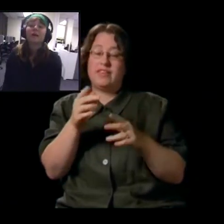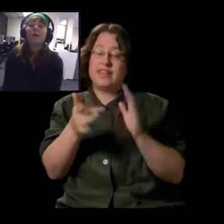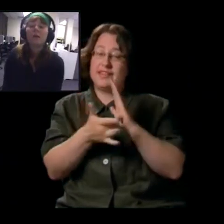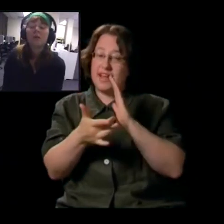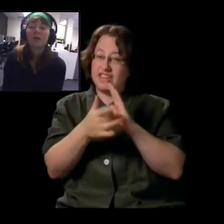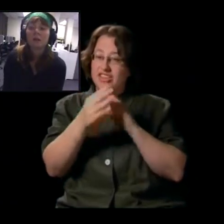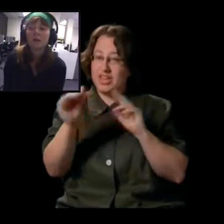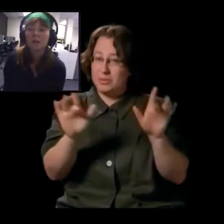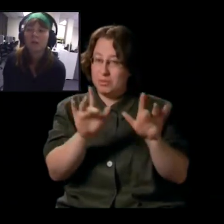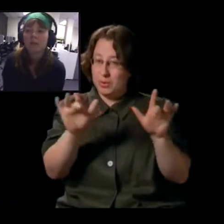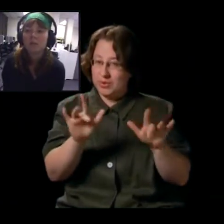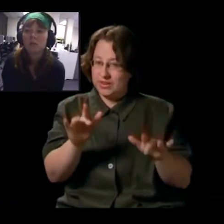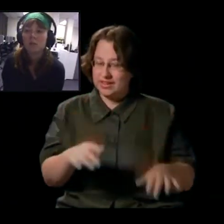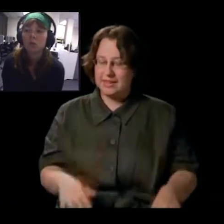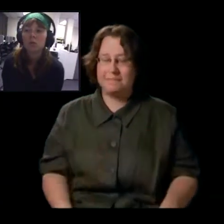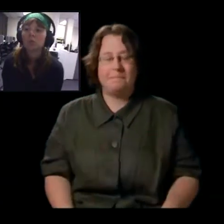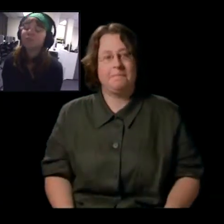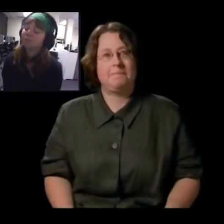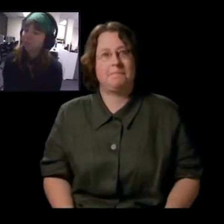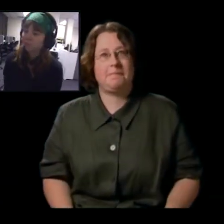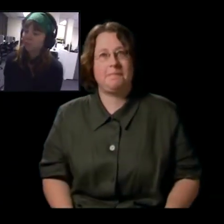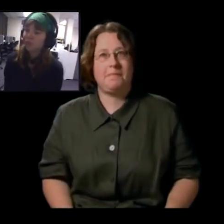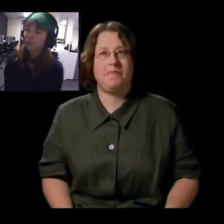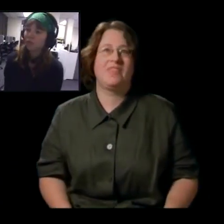Then another thing related to